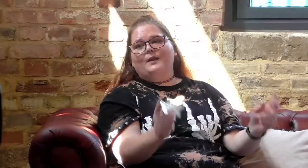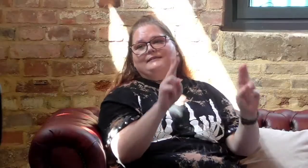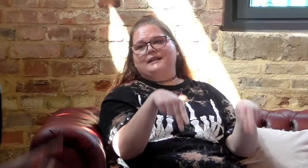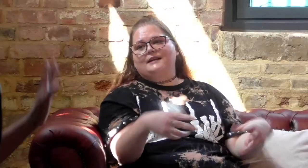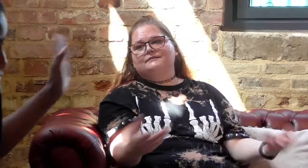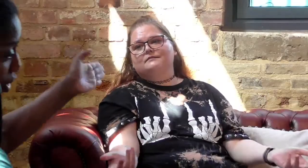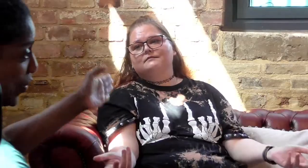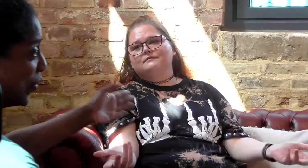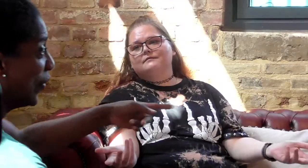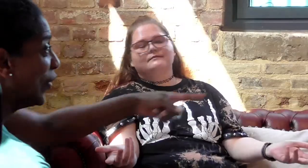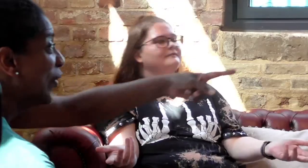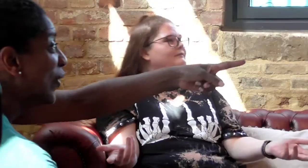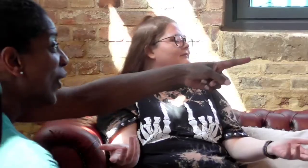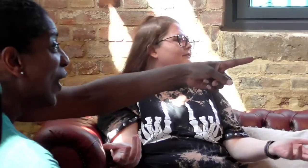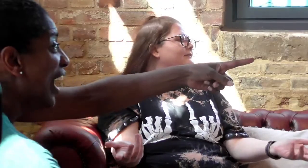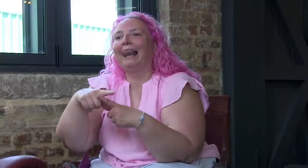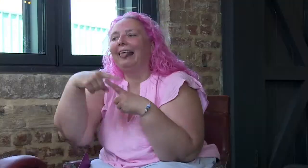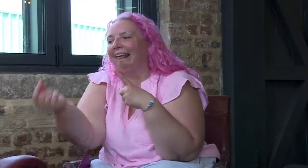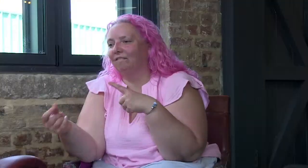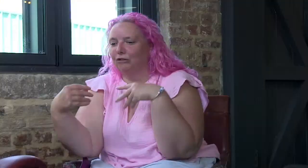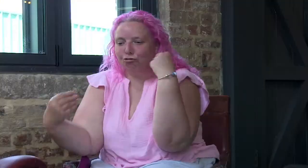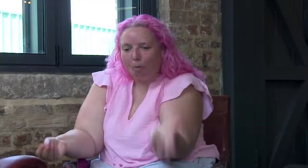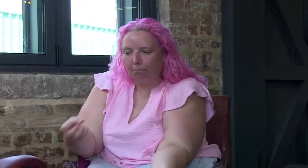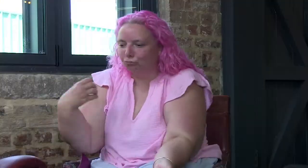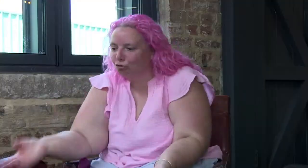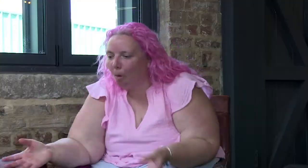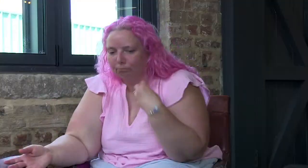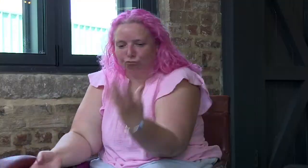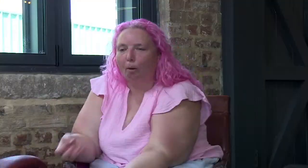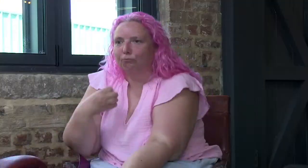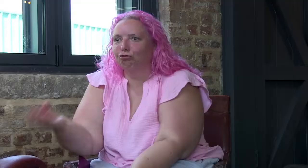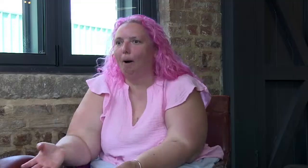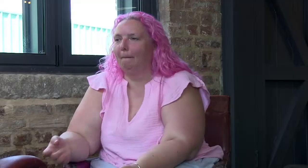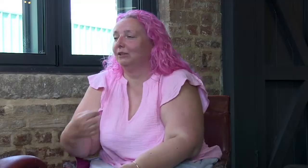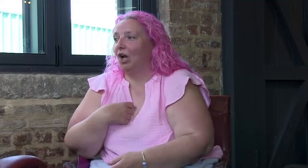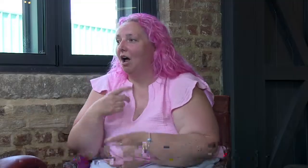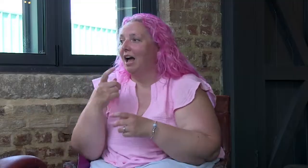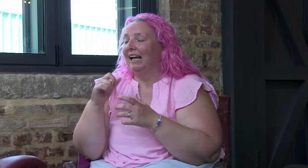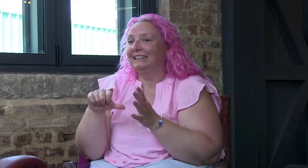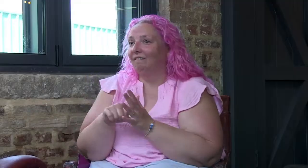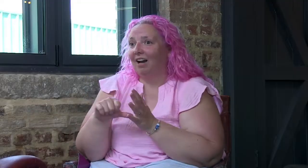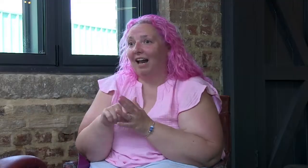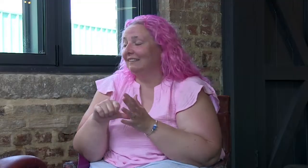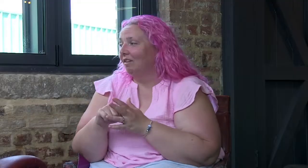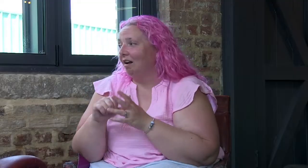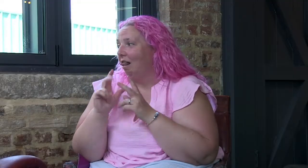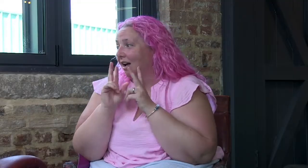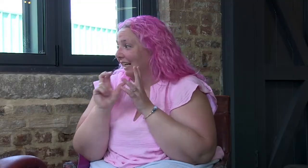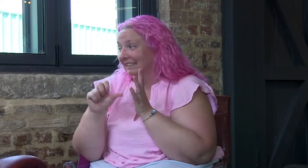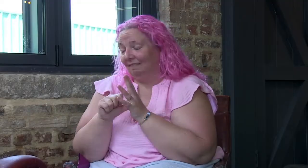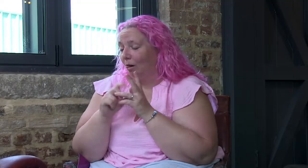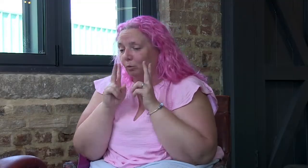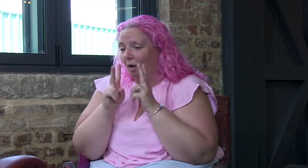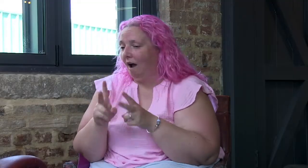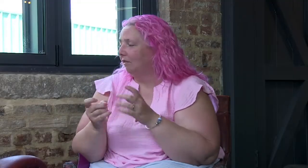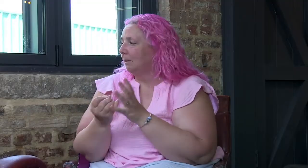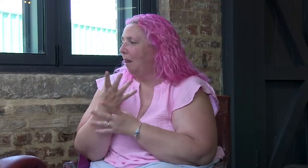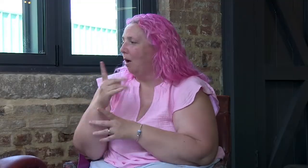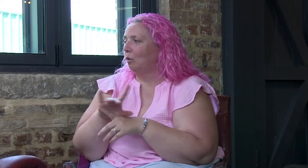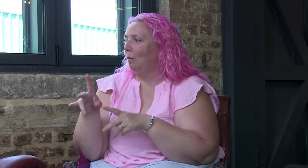That's it, plants aren't everywhere, are they? Yeah, leaves drop all over the place. That's what I find really difficult about maintaining them. I can't